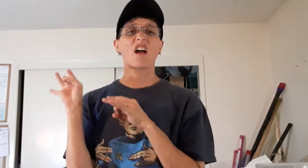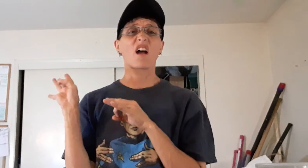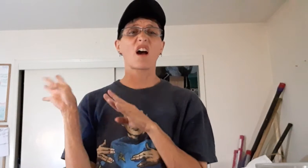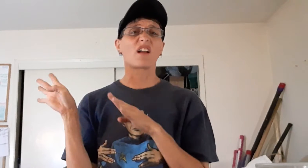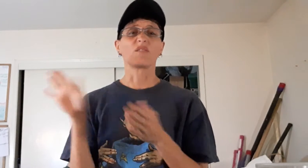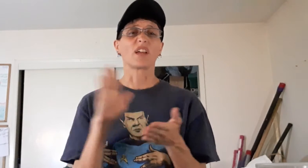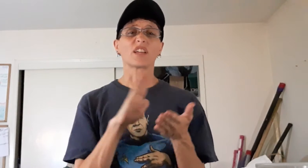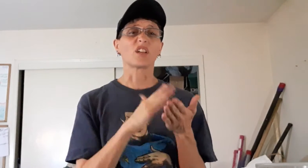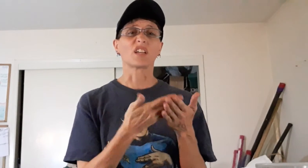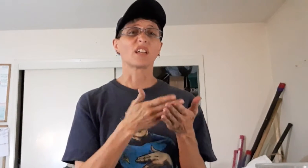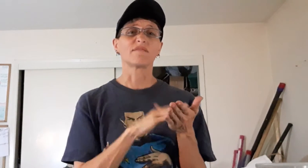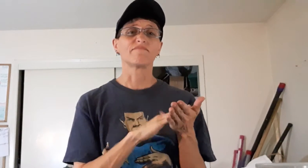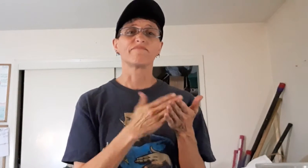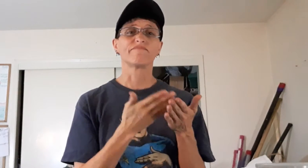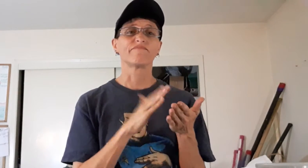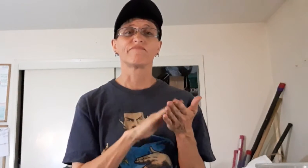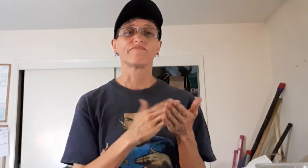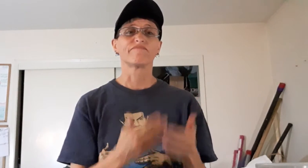I don't like cooking.